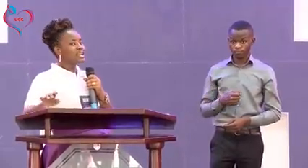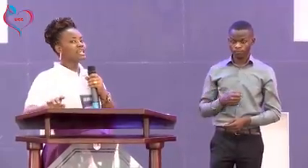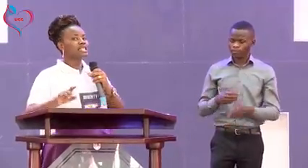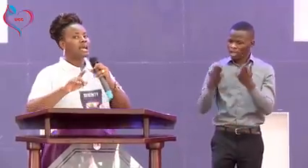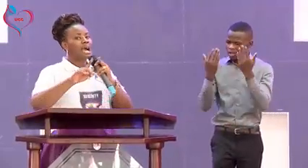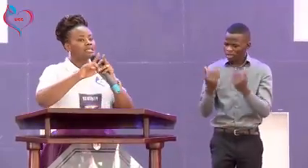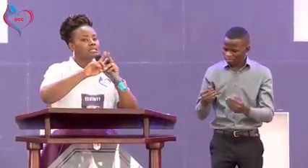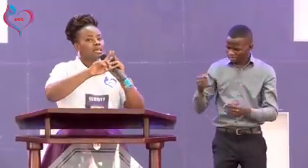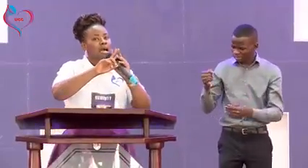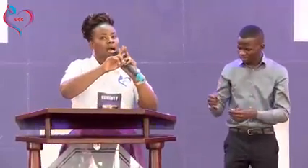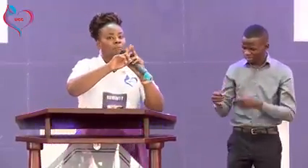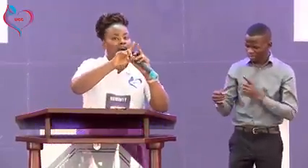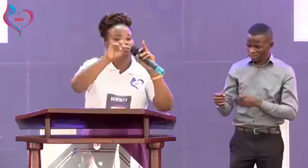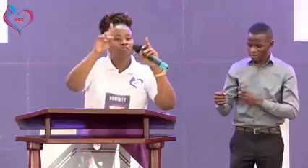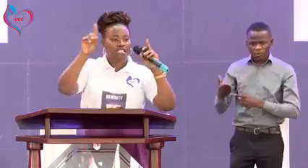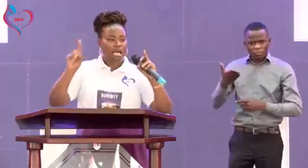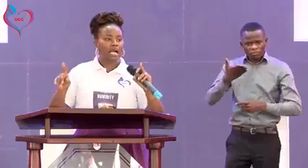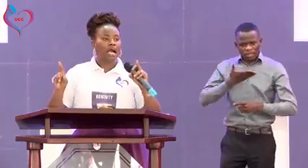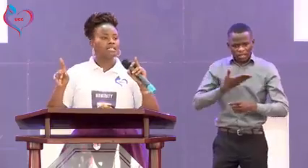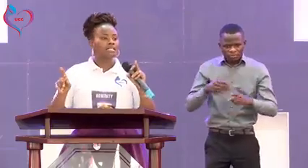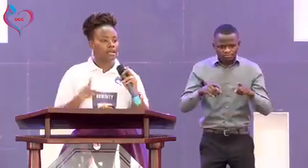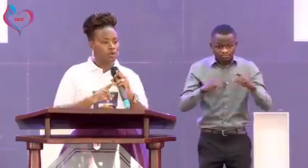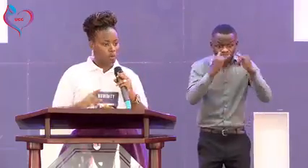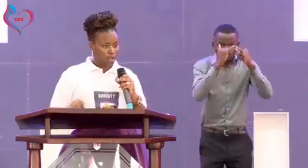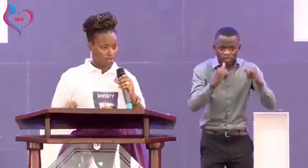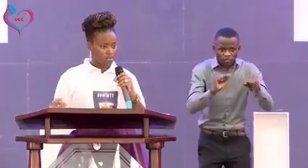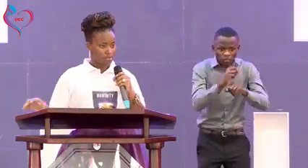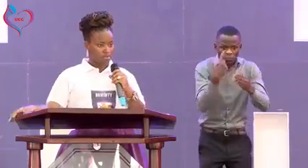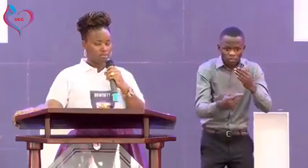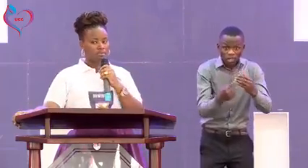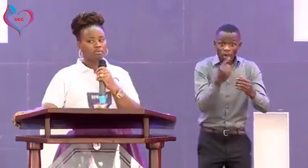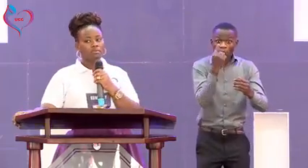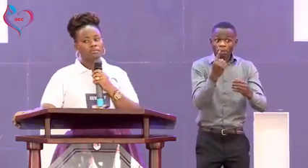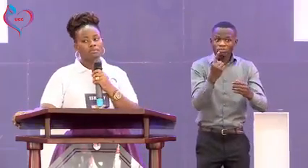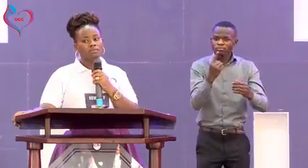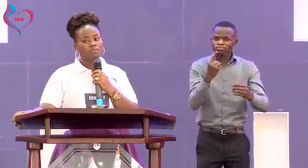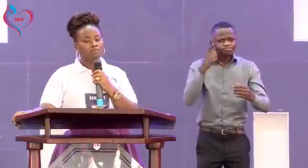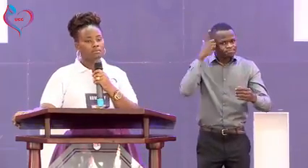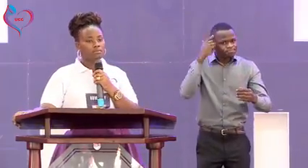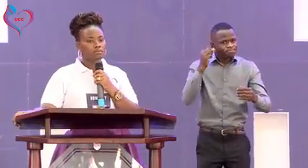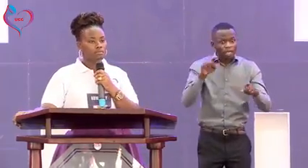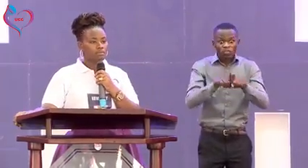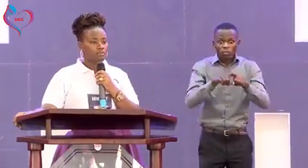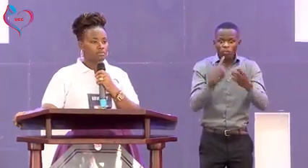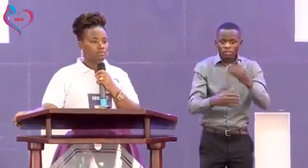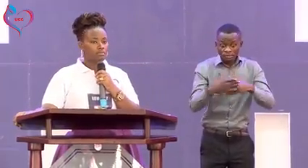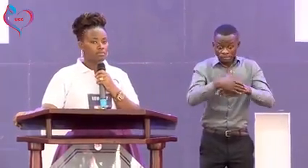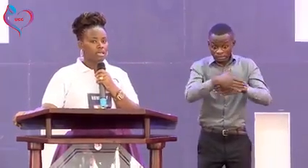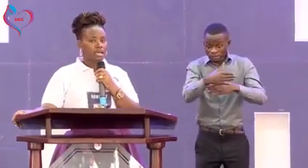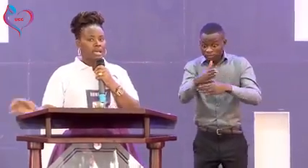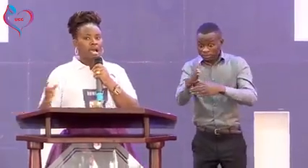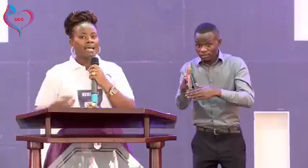The toilet has a part of a sack as the door. And you know,